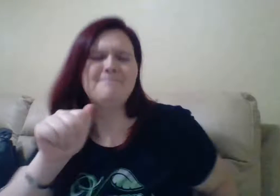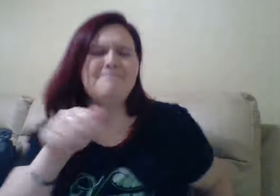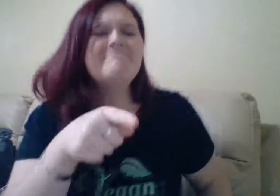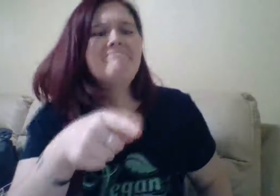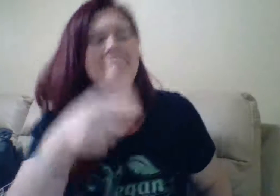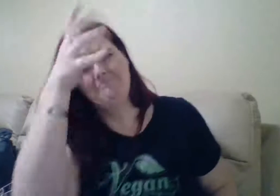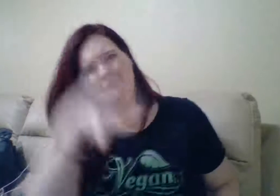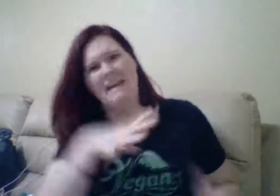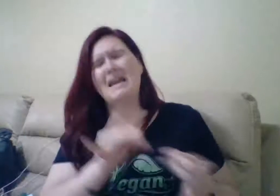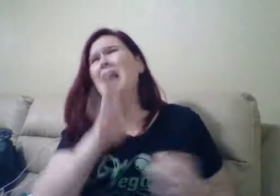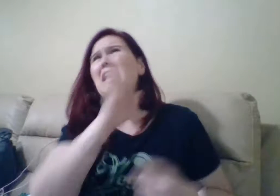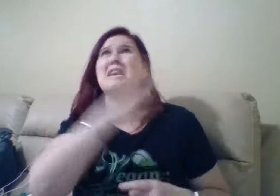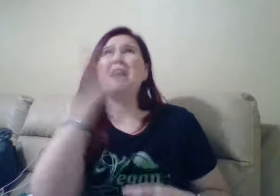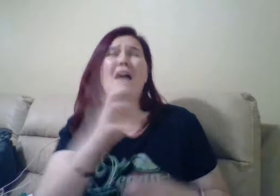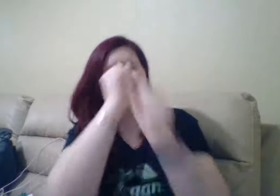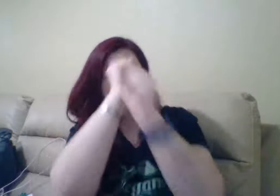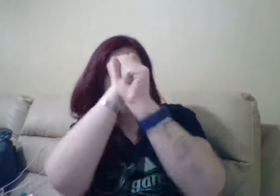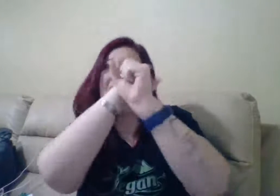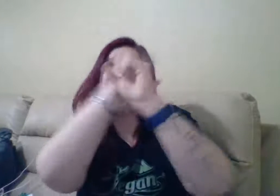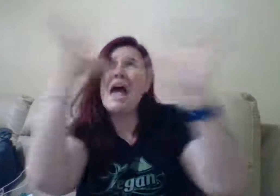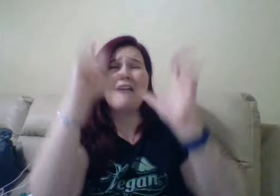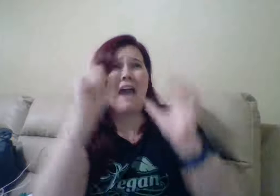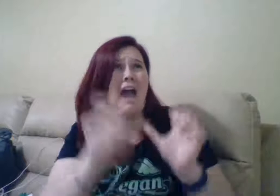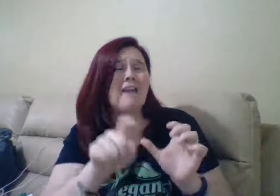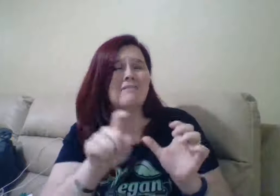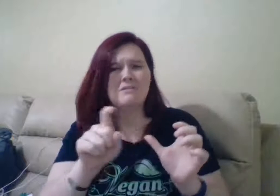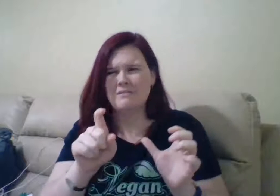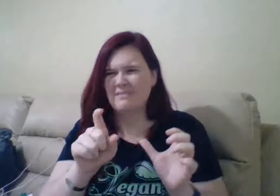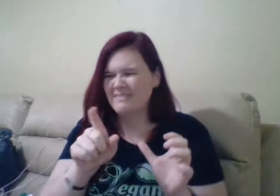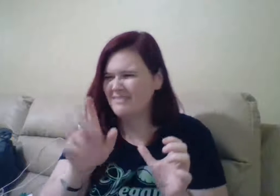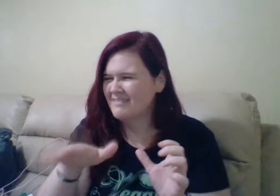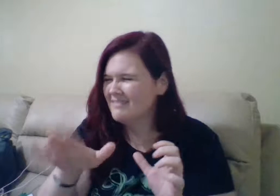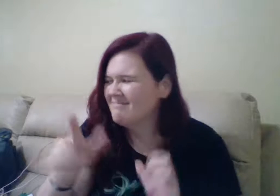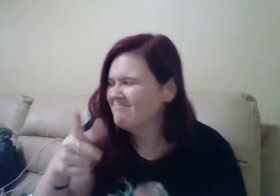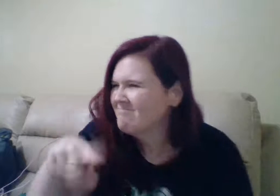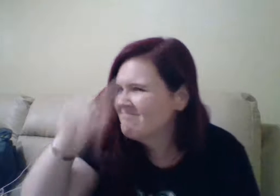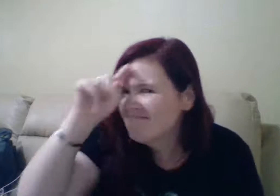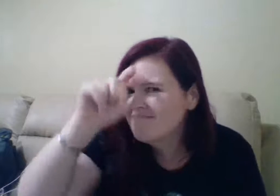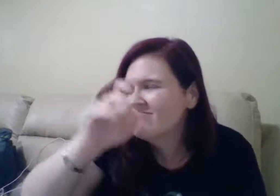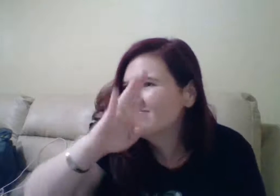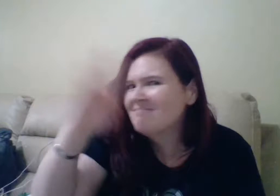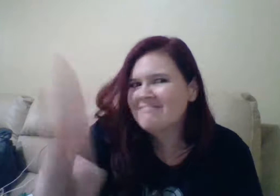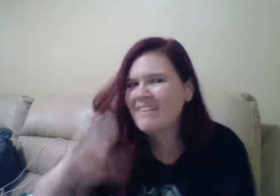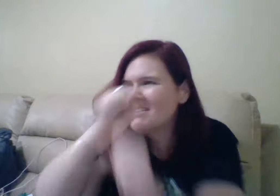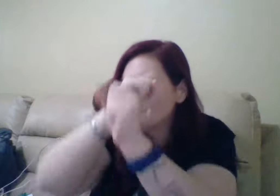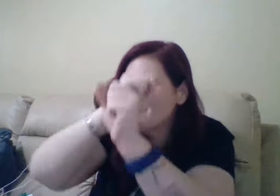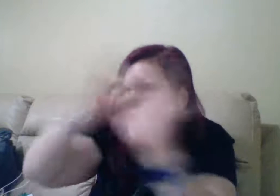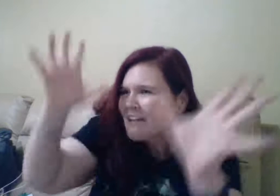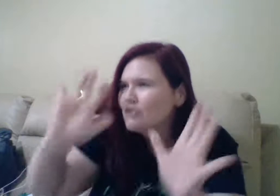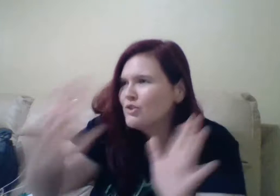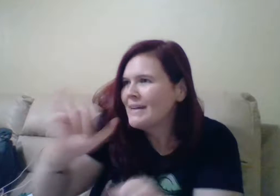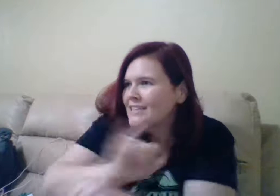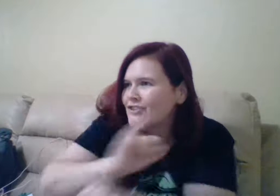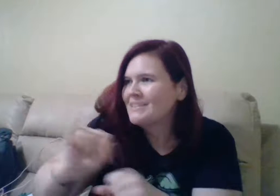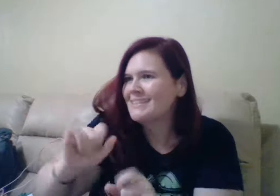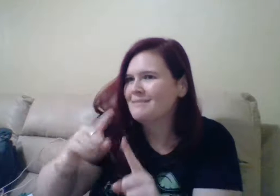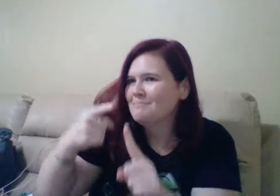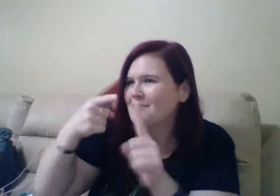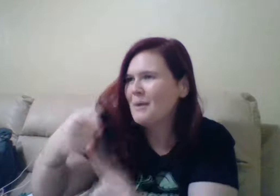What do you mean you'd never imagined having to do this? This is the whole point of your industry. You raise pigs and then you kill them. Well, I guess you don't kill them, and that's the